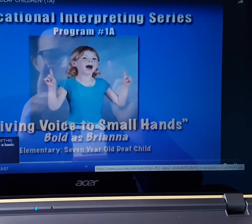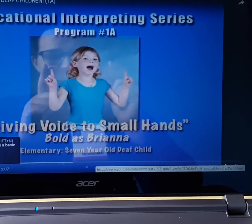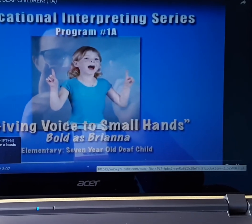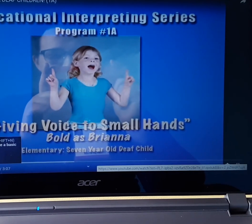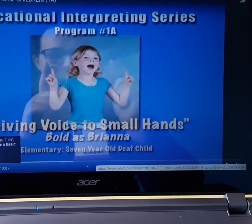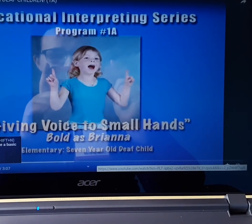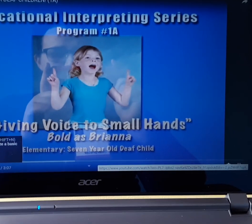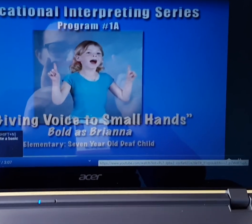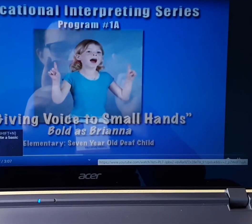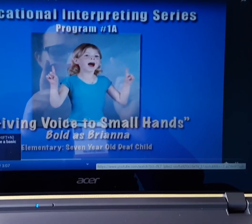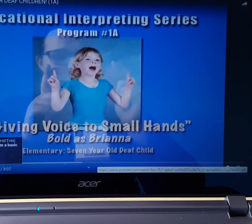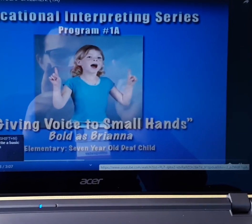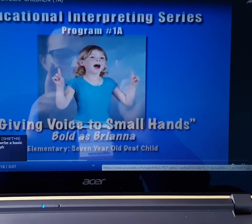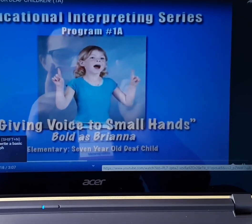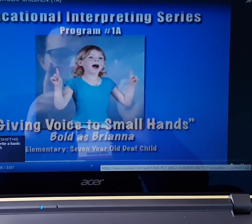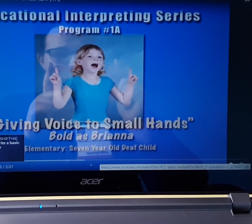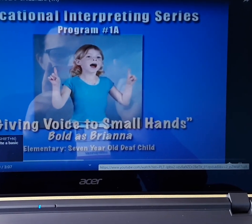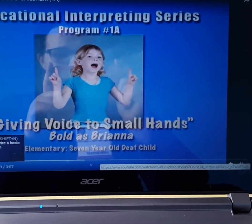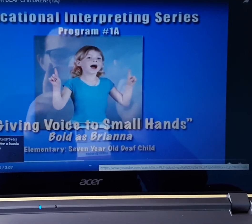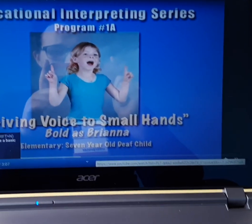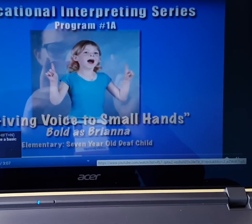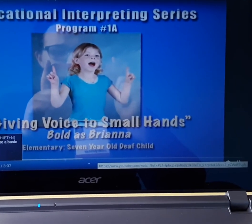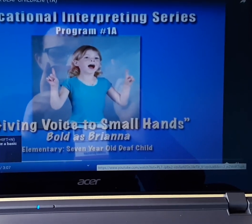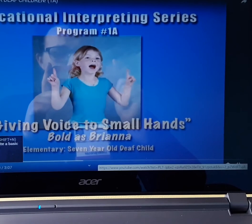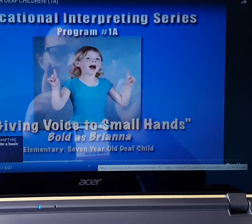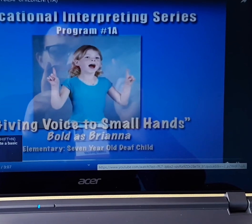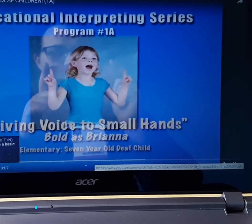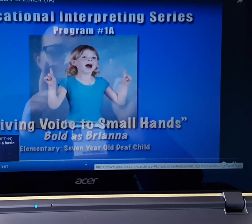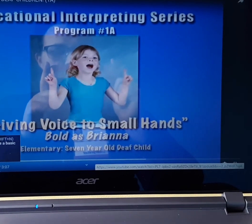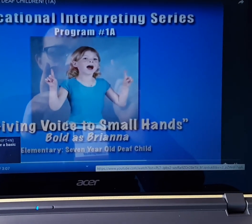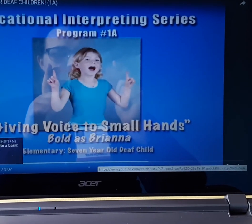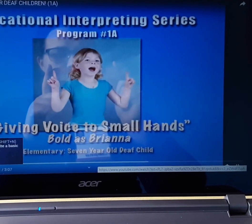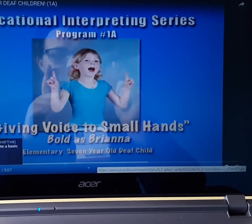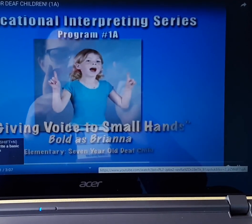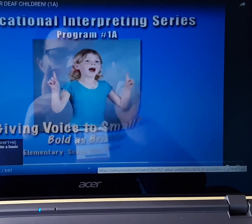Giving Voice to Small Hands Bowl by Brianna.